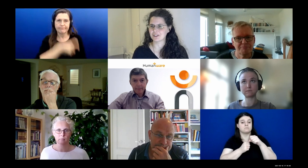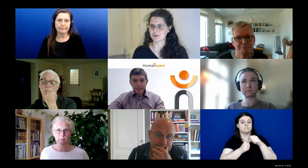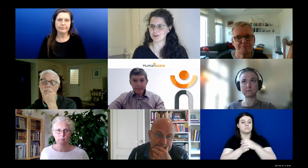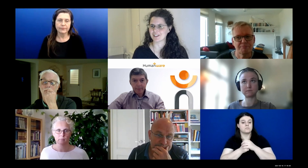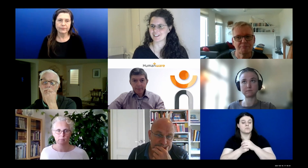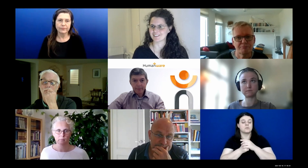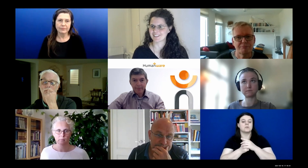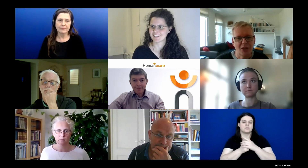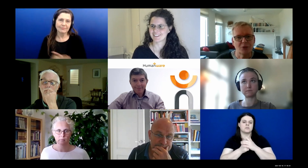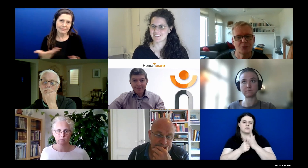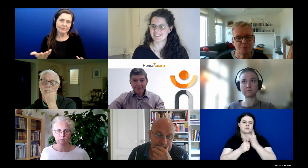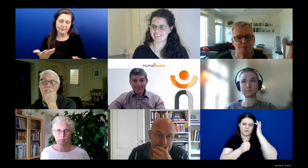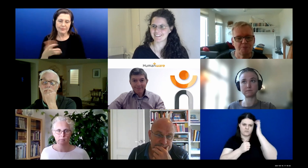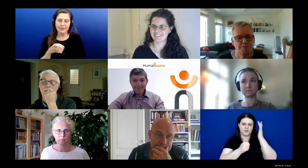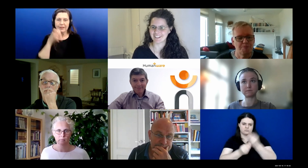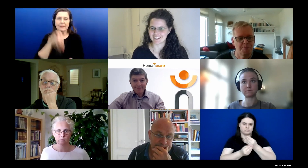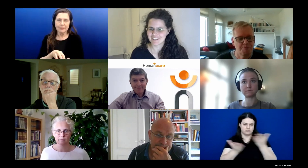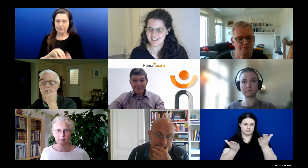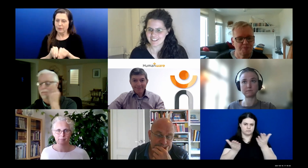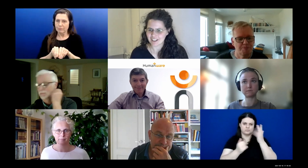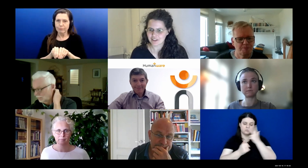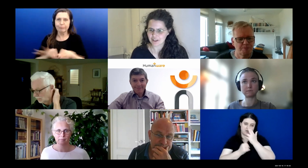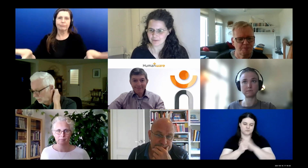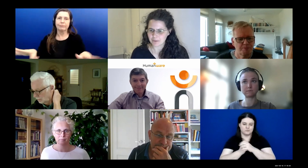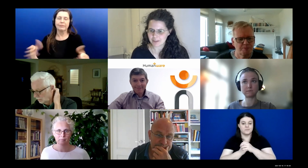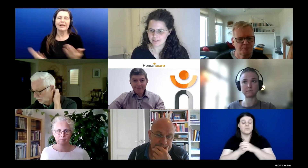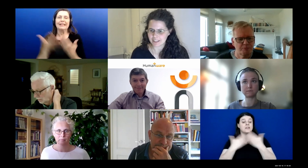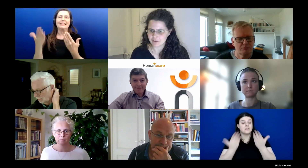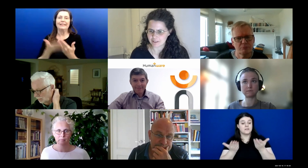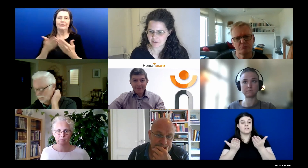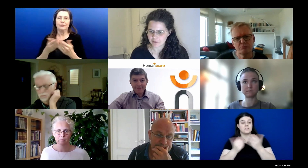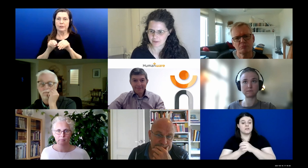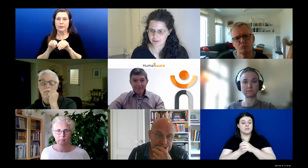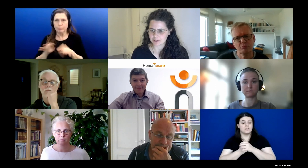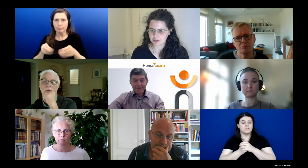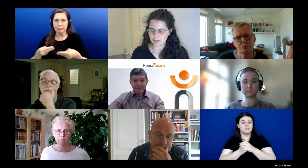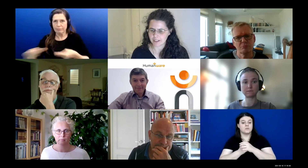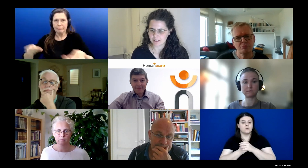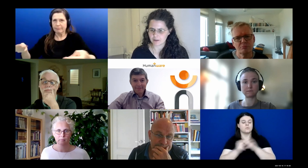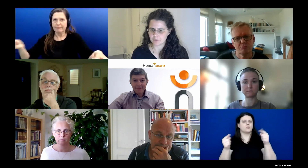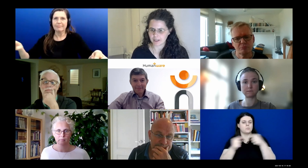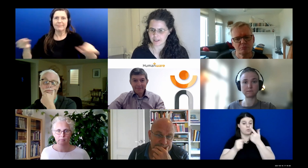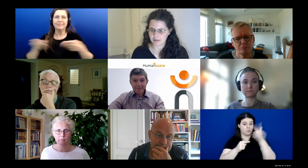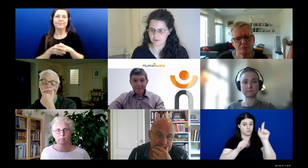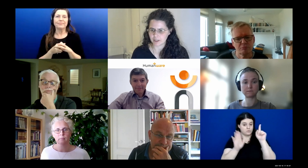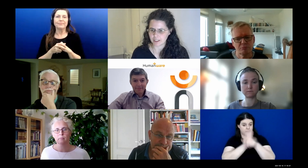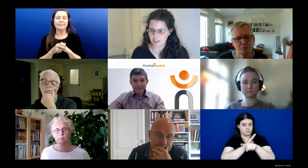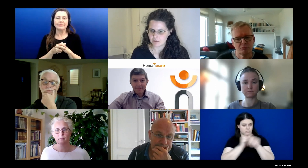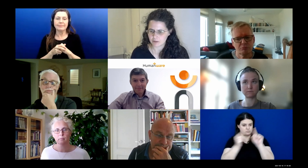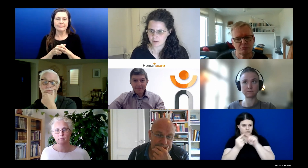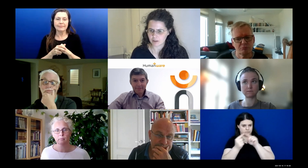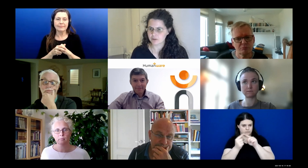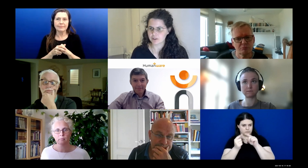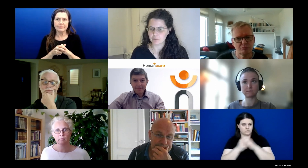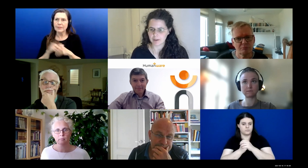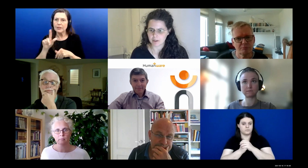to distribute, I guess. Yeah, yeah. So a bit related to this, there was a question by Ray, one